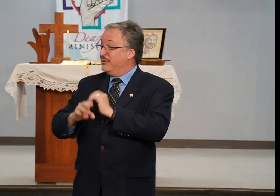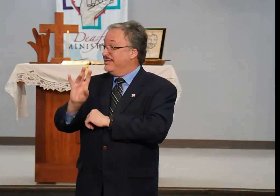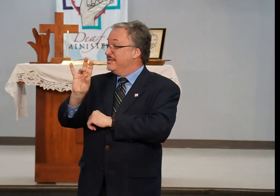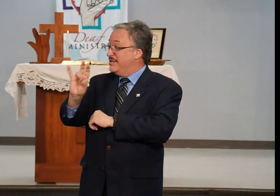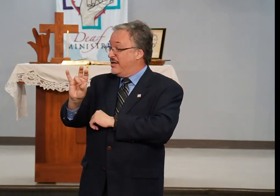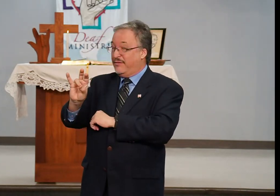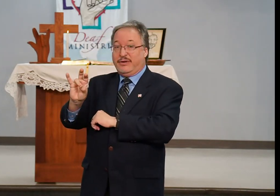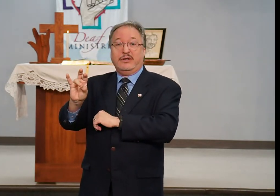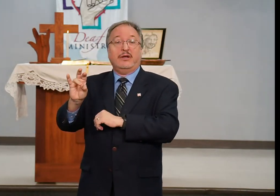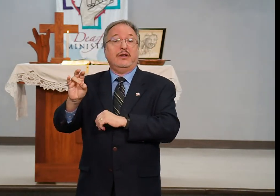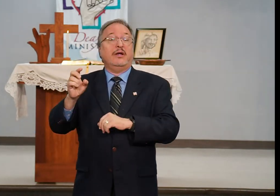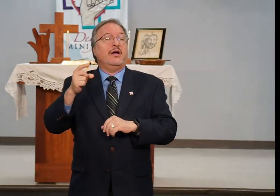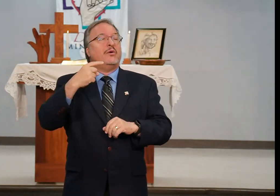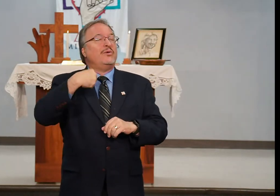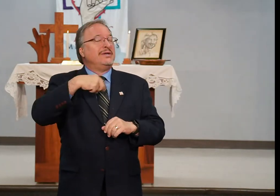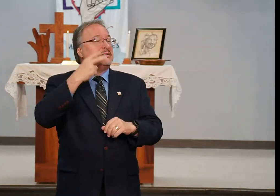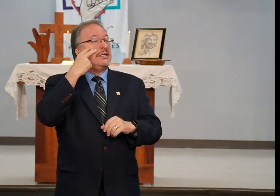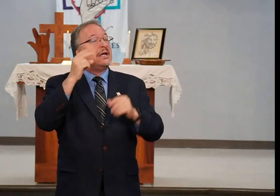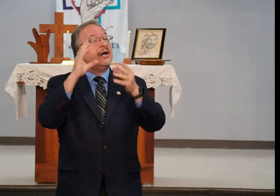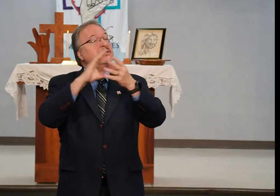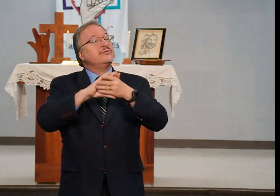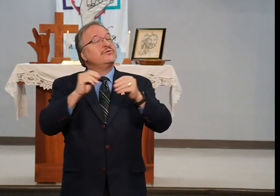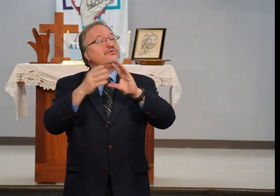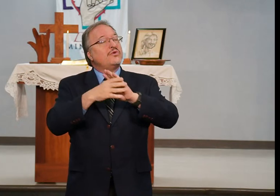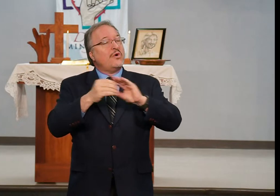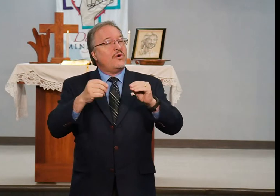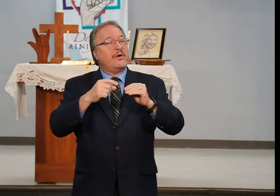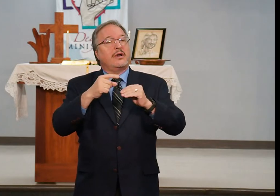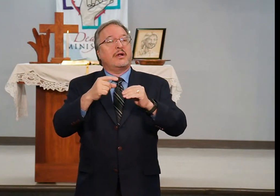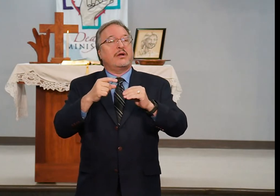you go back to that passage.